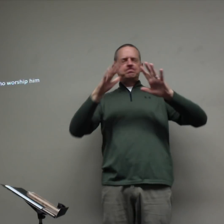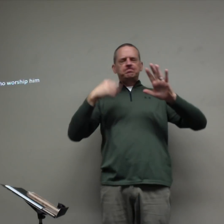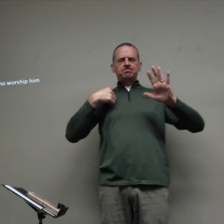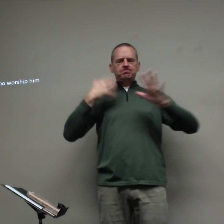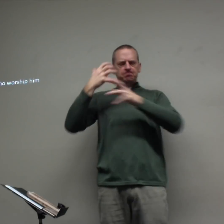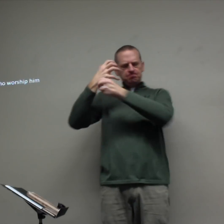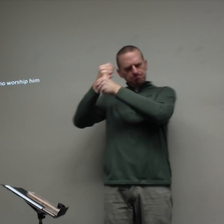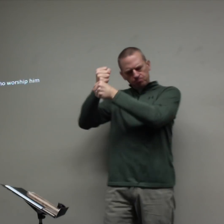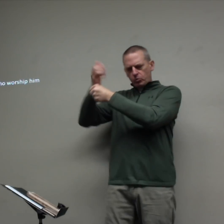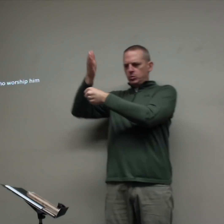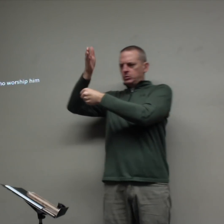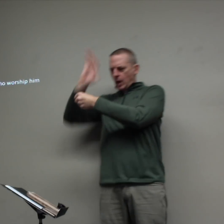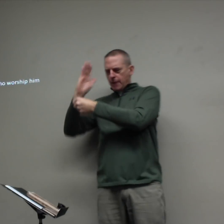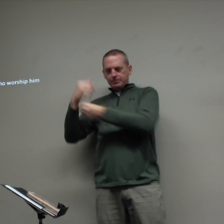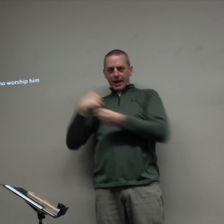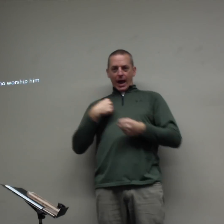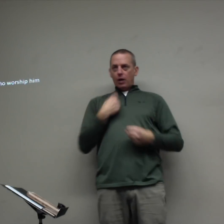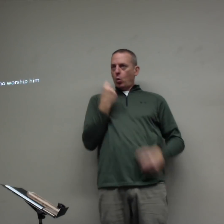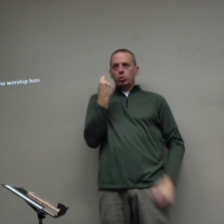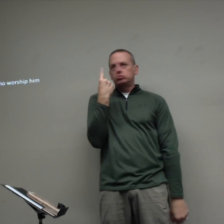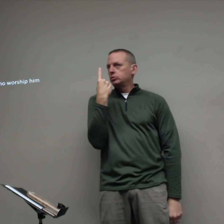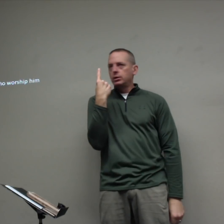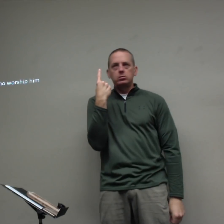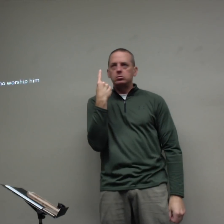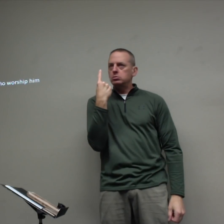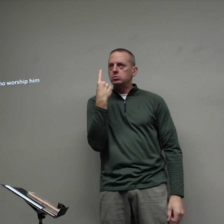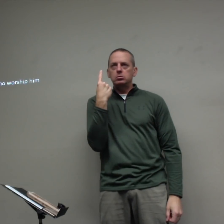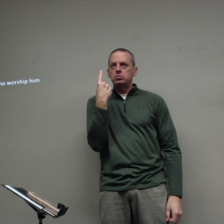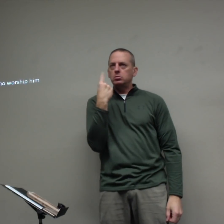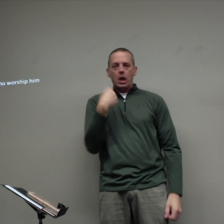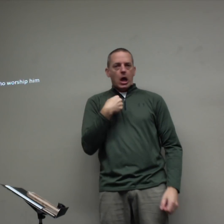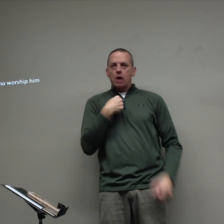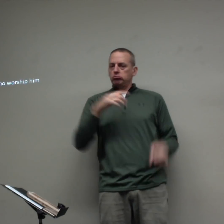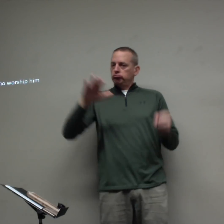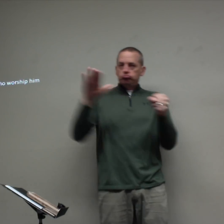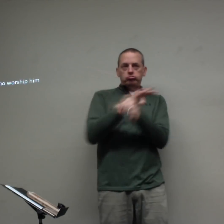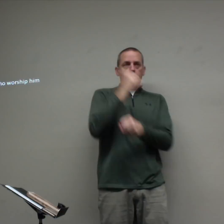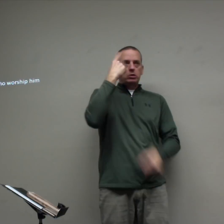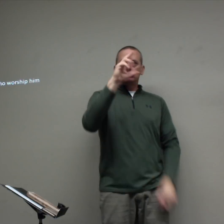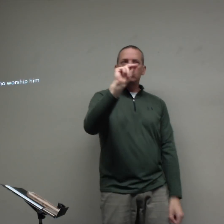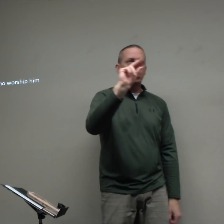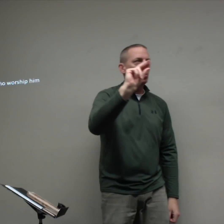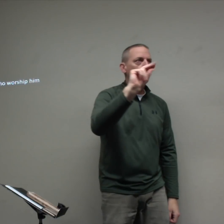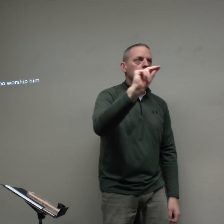him, no matter what may happen. Sometimes I may not understand. I don't fully understand.